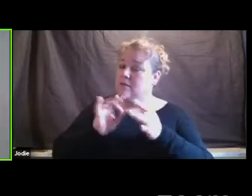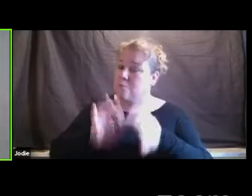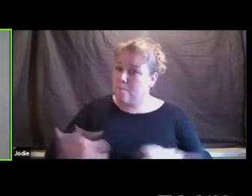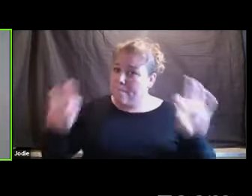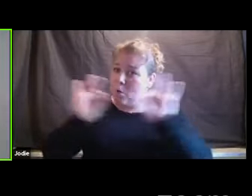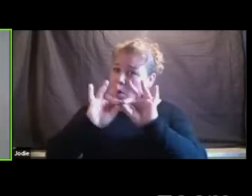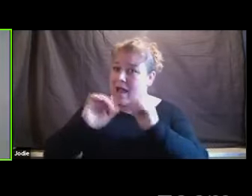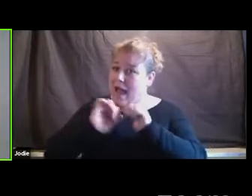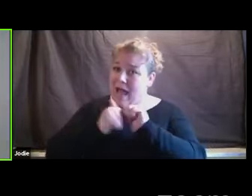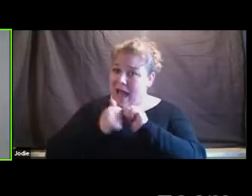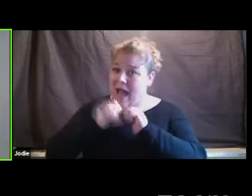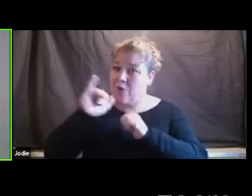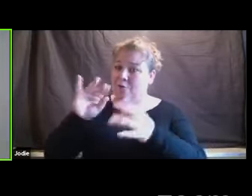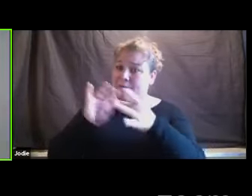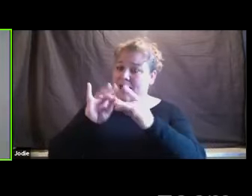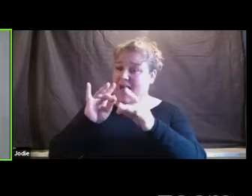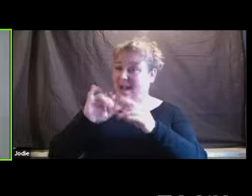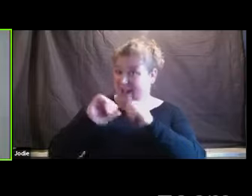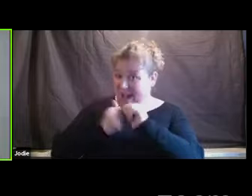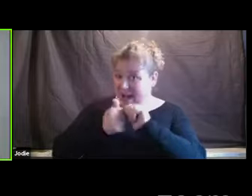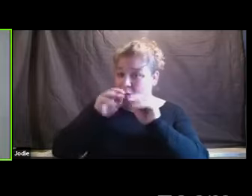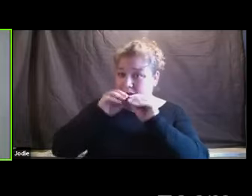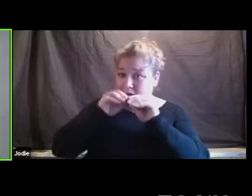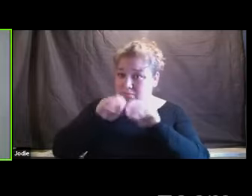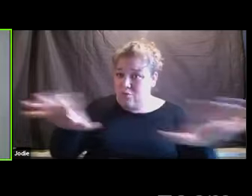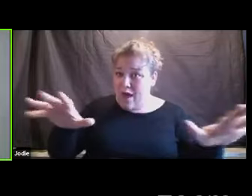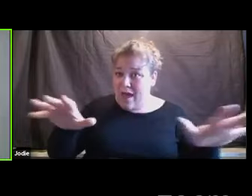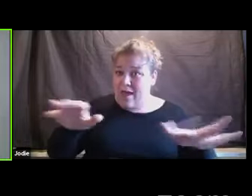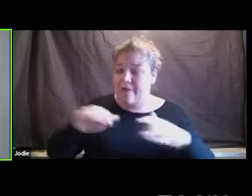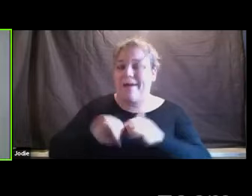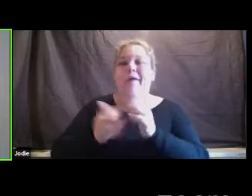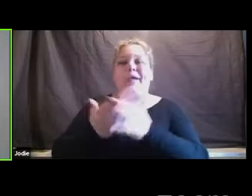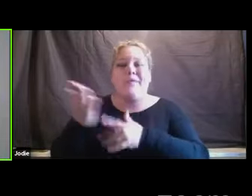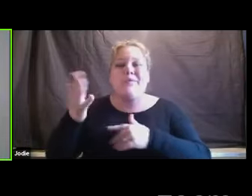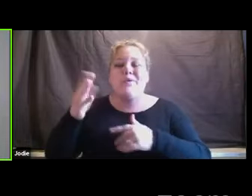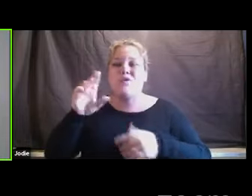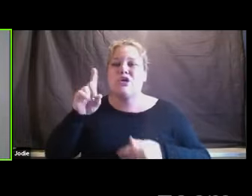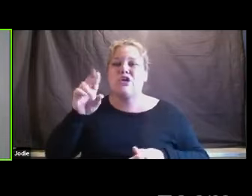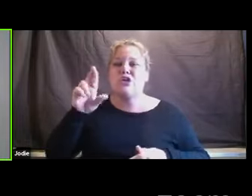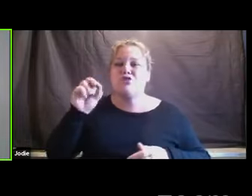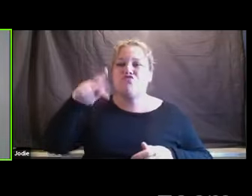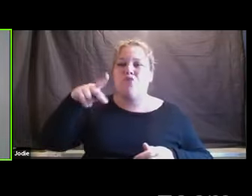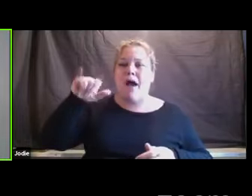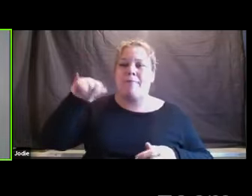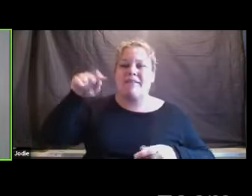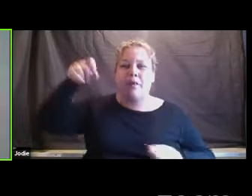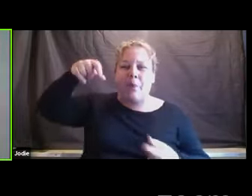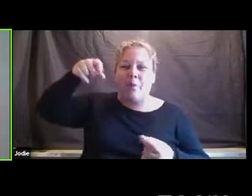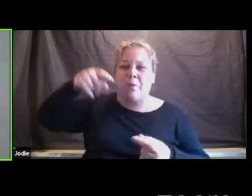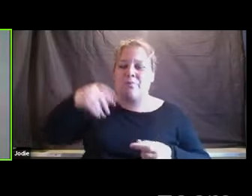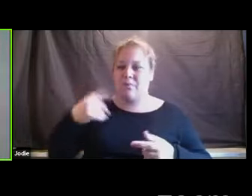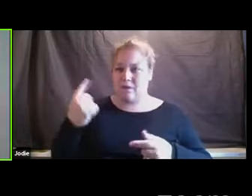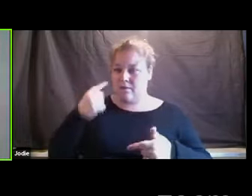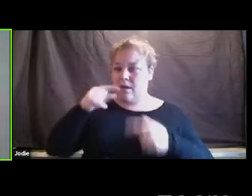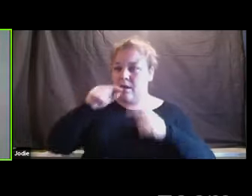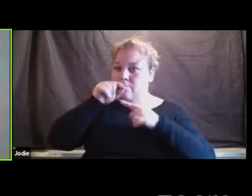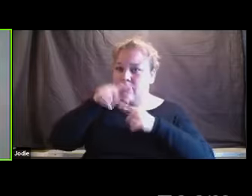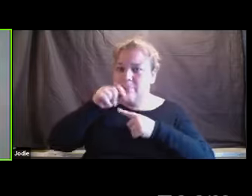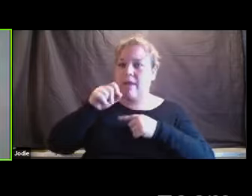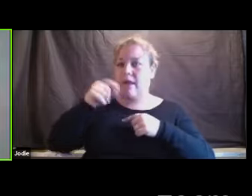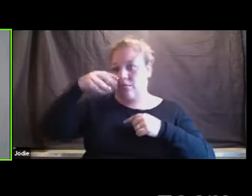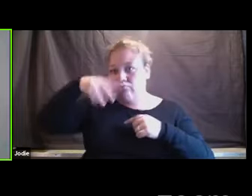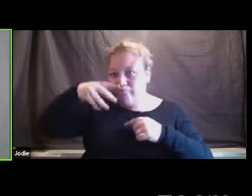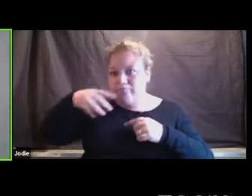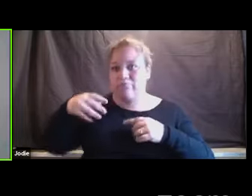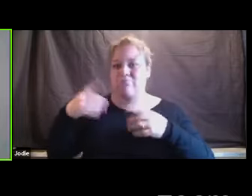by droplets that are expelled by someone who has the virus in their body. Again, thinking back to